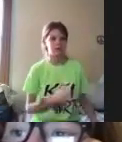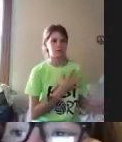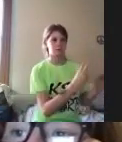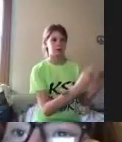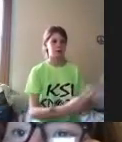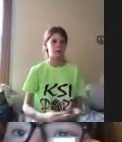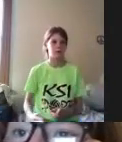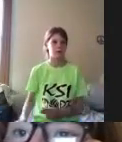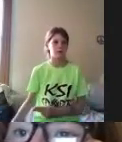And you're welcome.